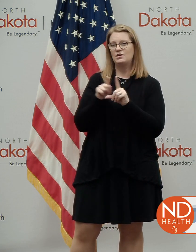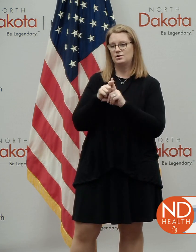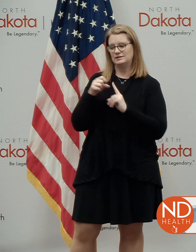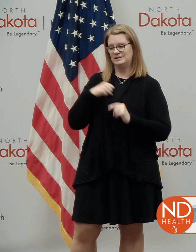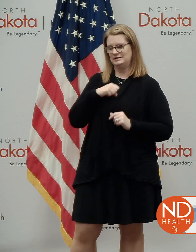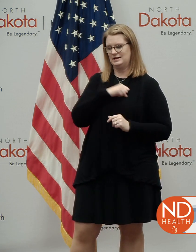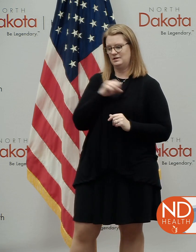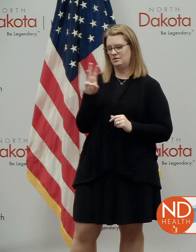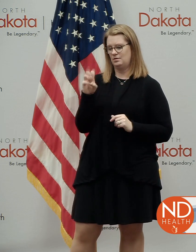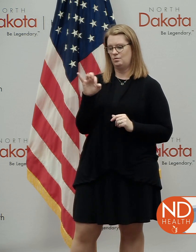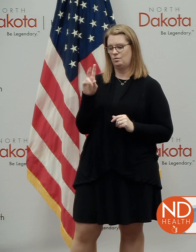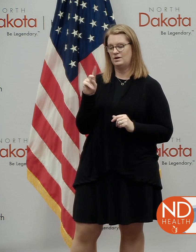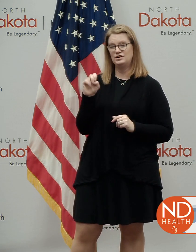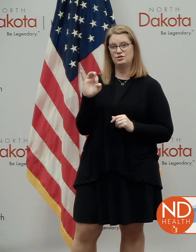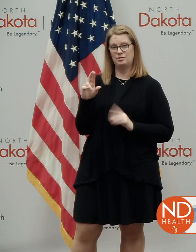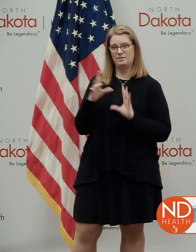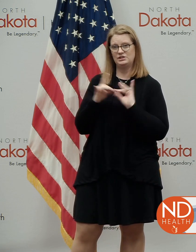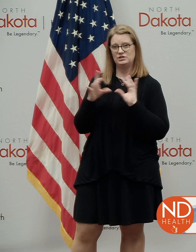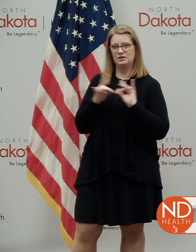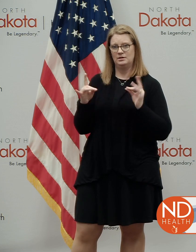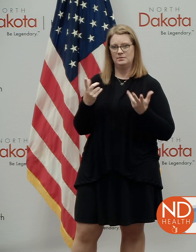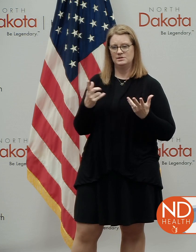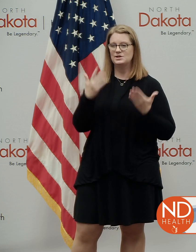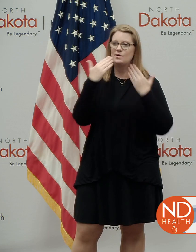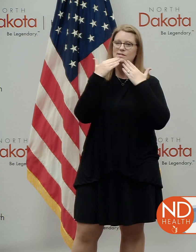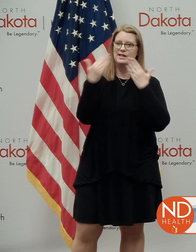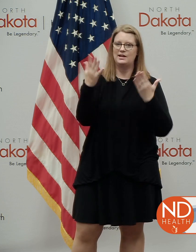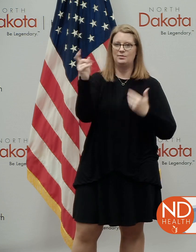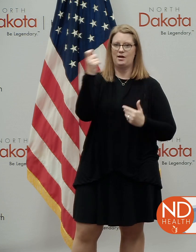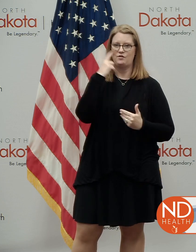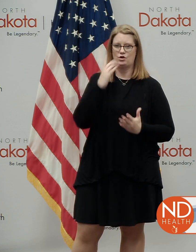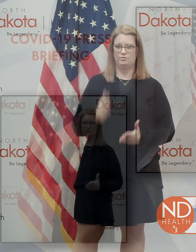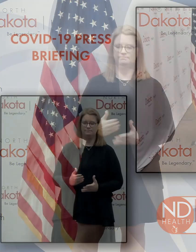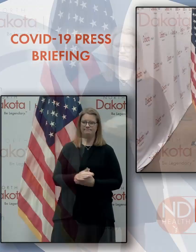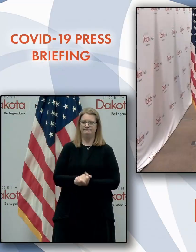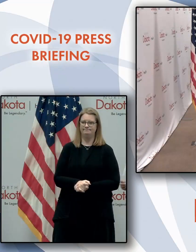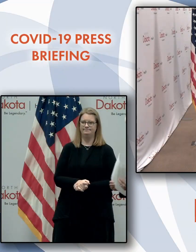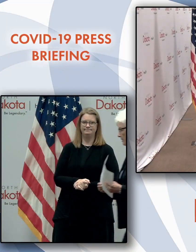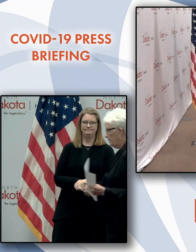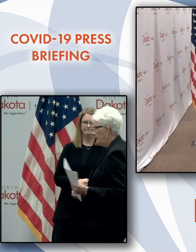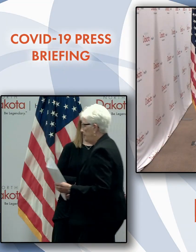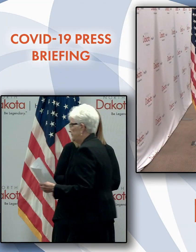and without them, we wouldn't be able to be here today. Thank you, Governor.